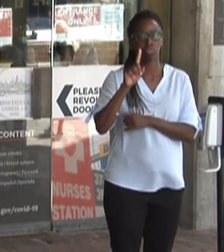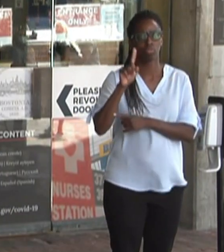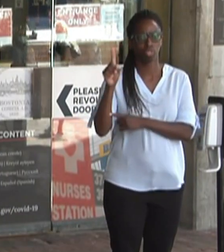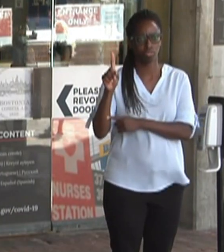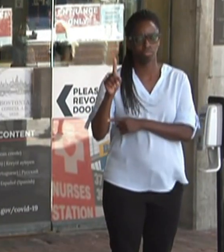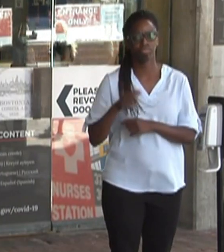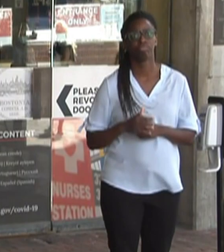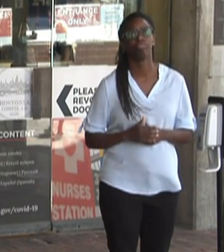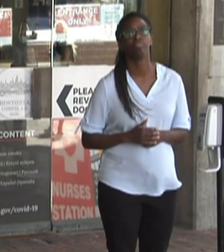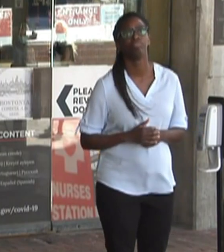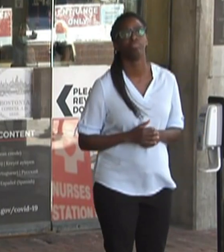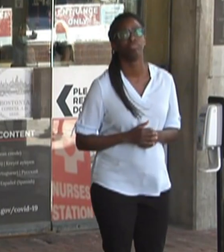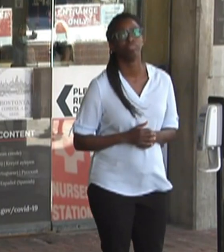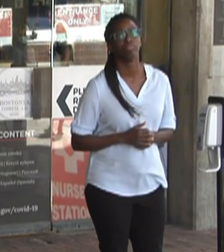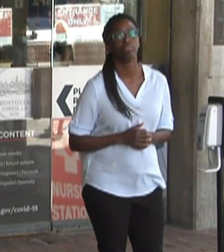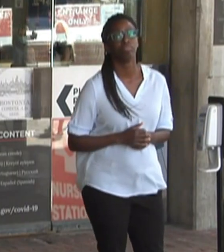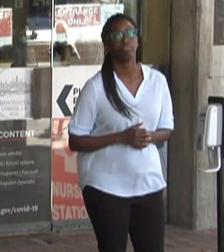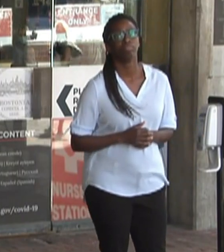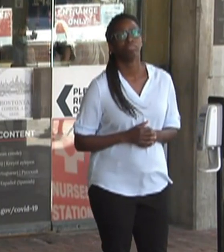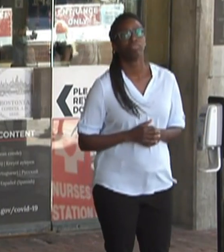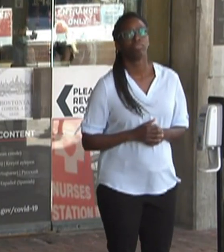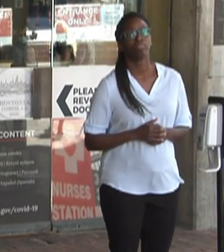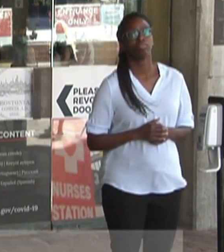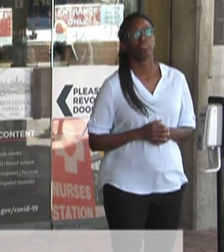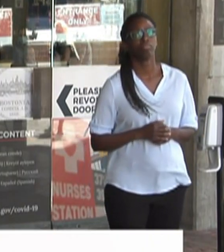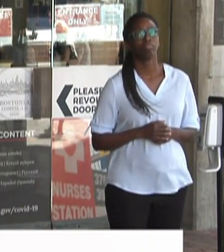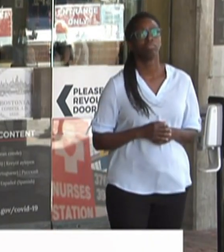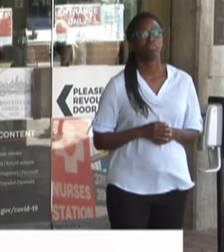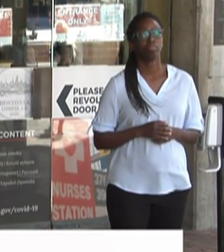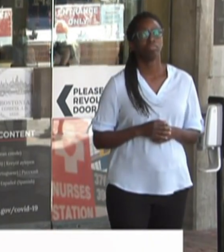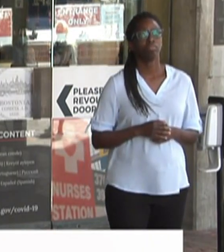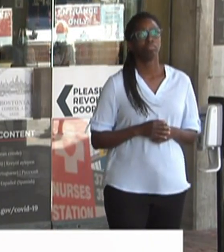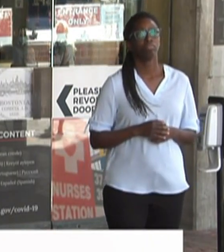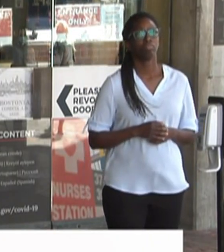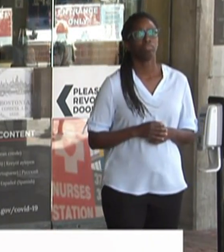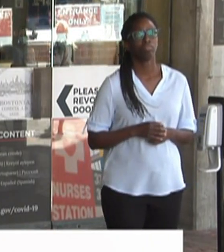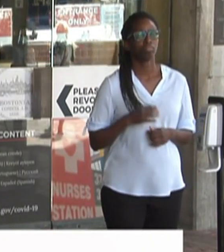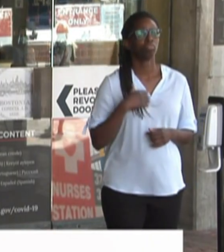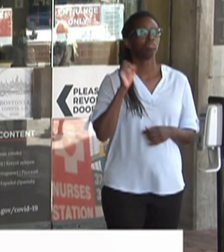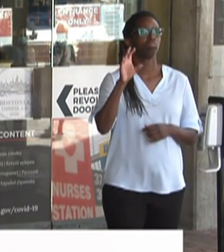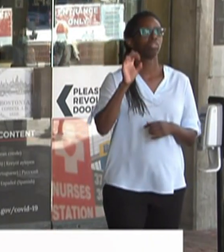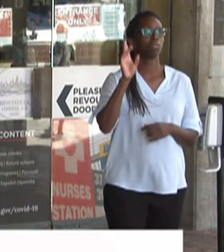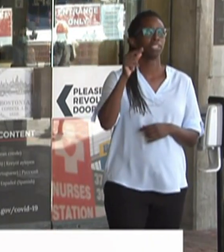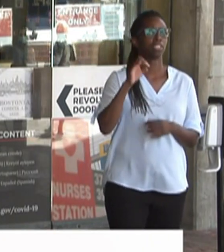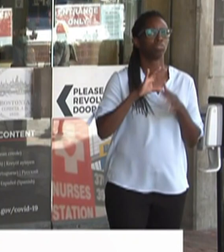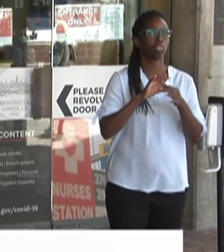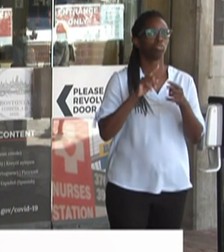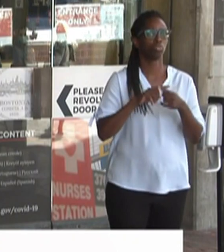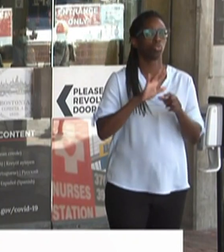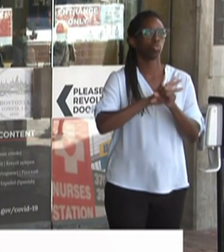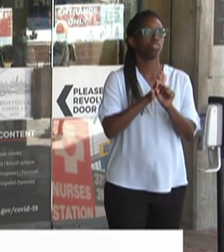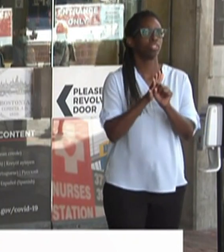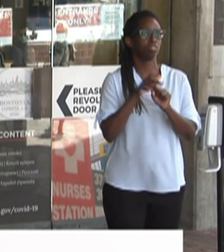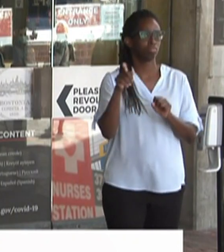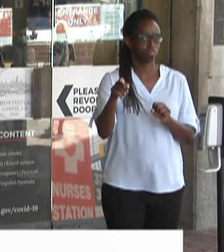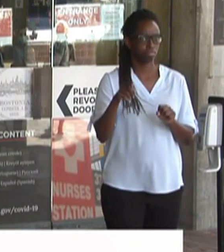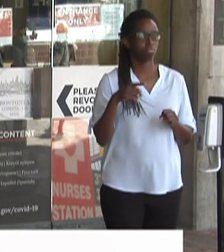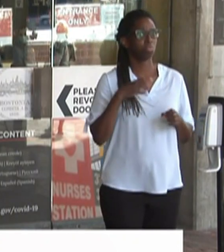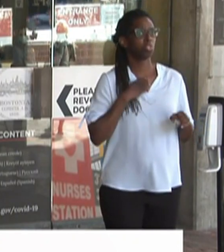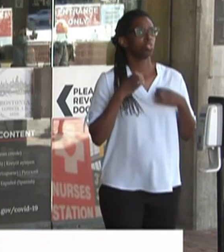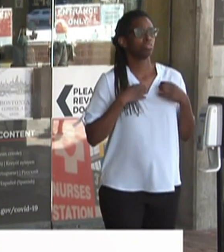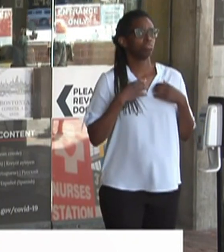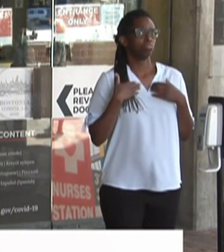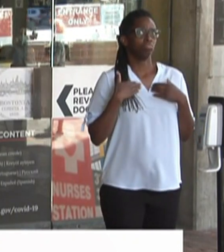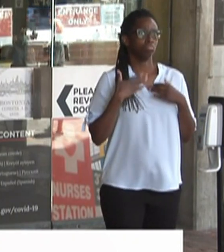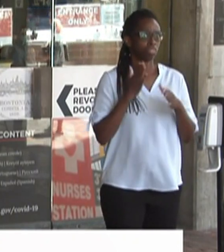the psychological impact of COVID. I want us all to remember what people are going through. Illness